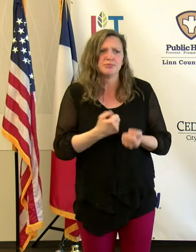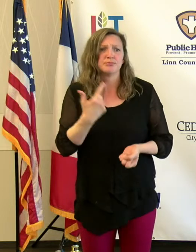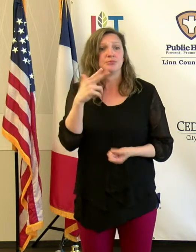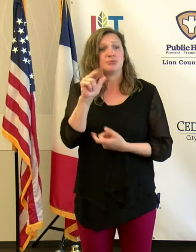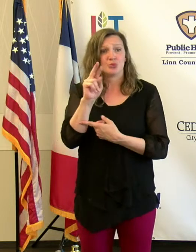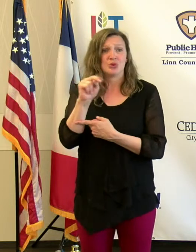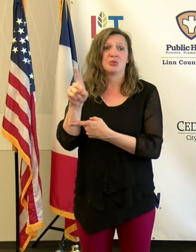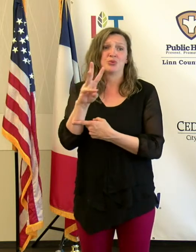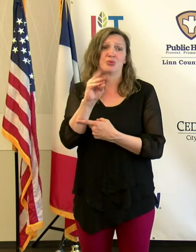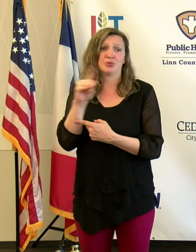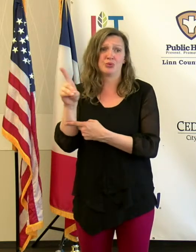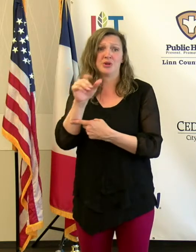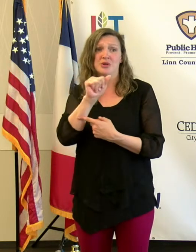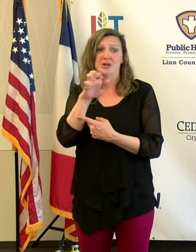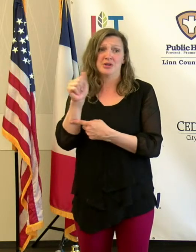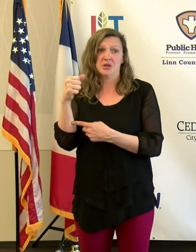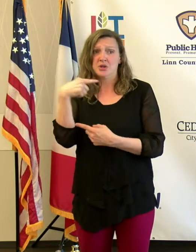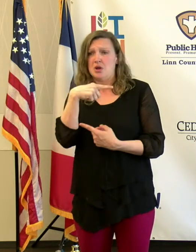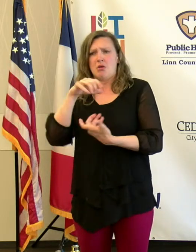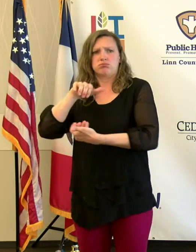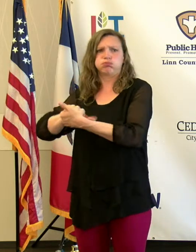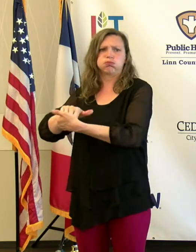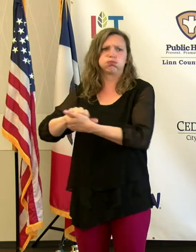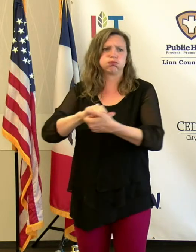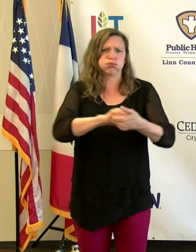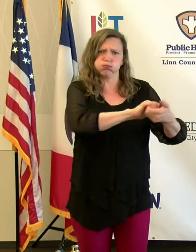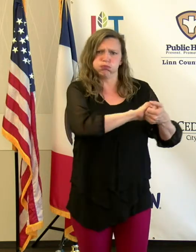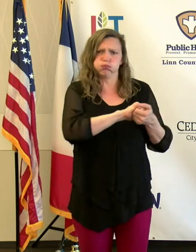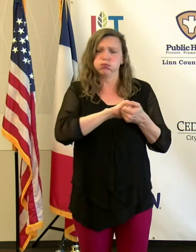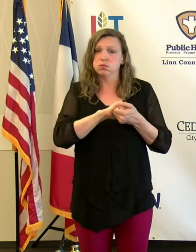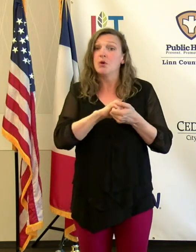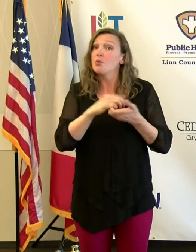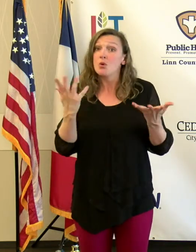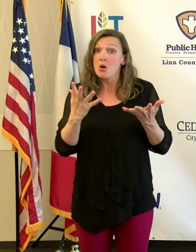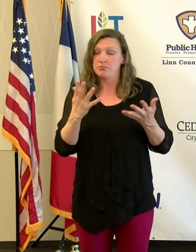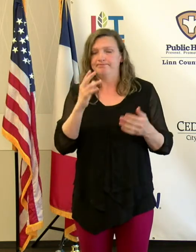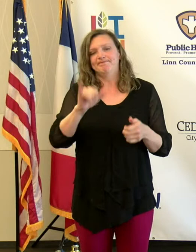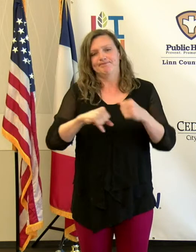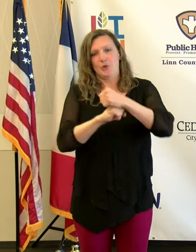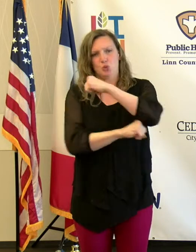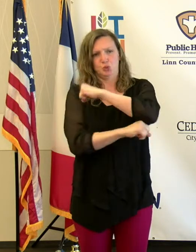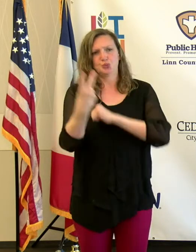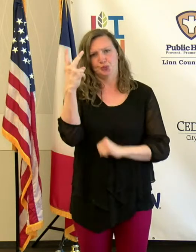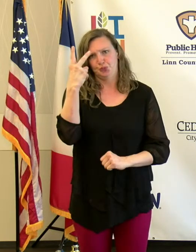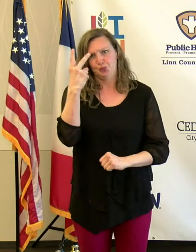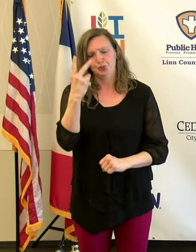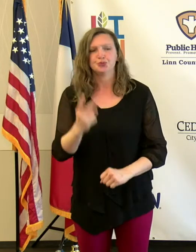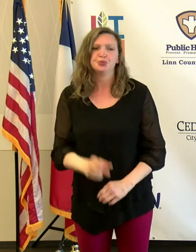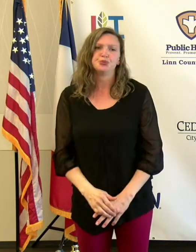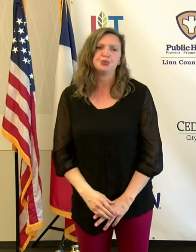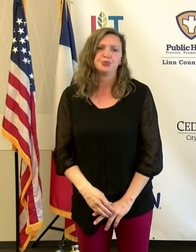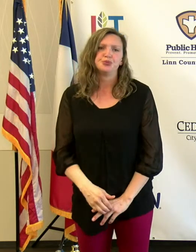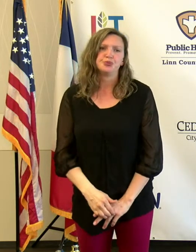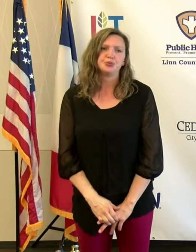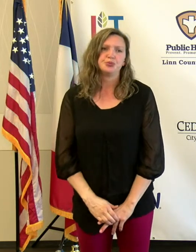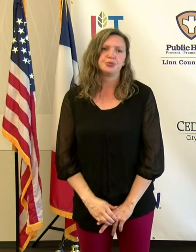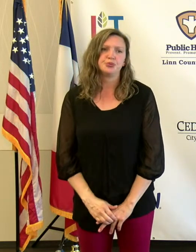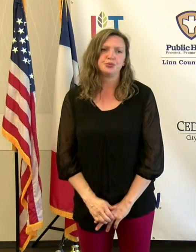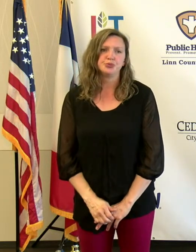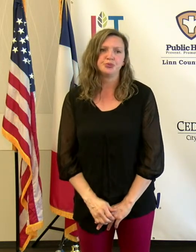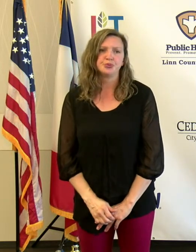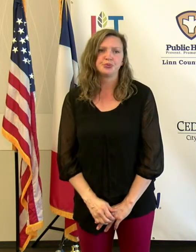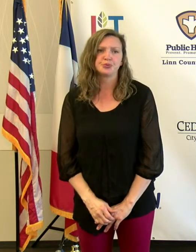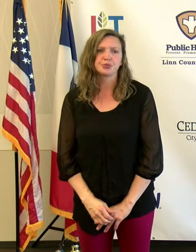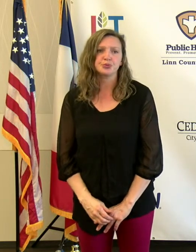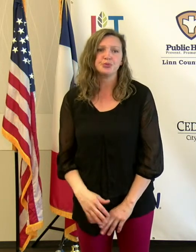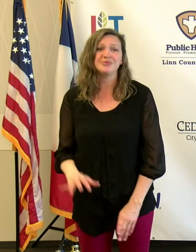partnered with Foundation 2 for crisis support services. And we encourage you and your family to reach out to their professional